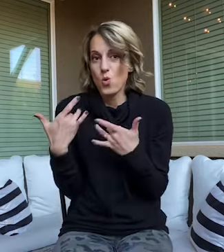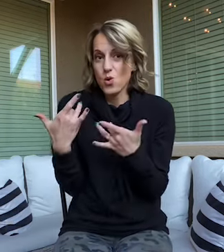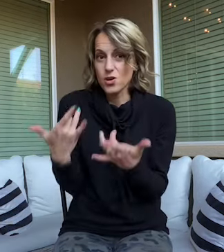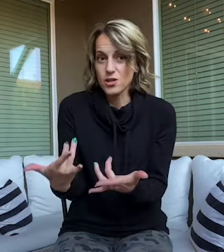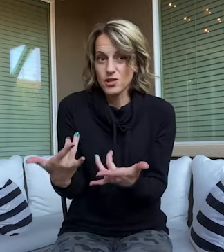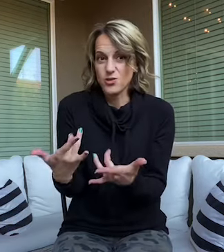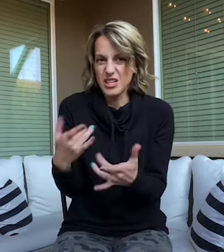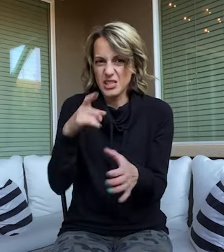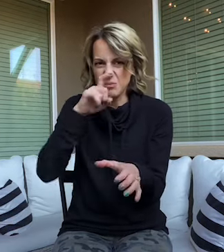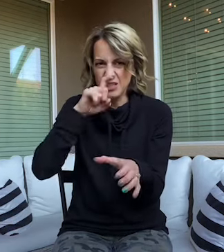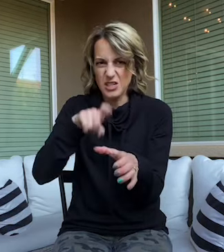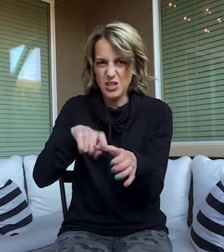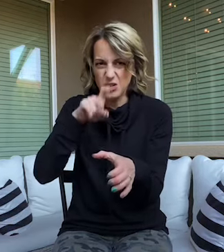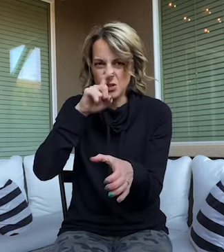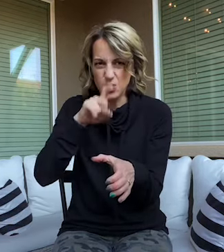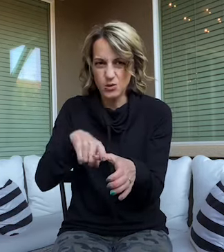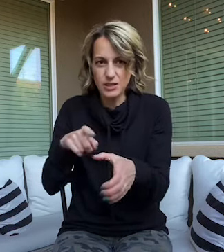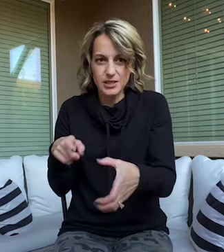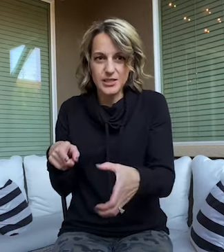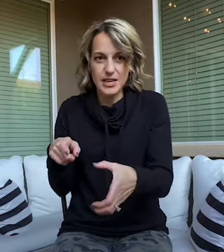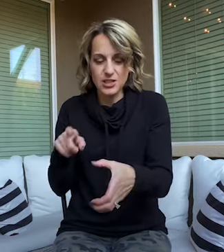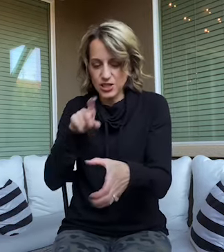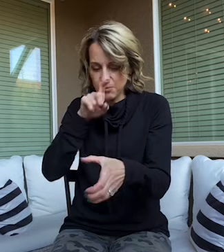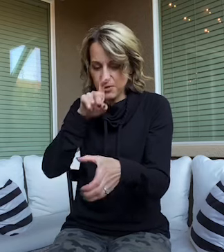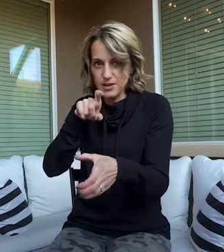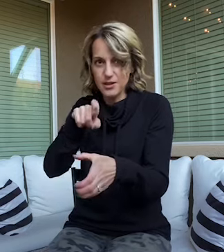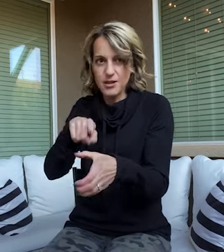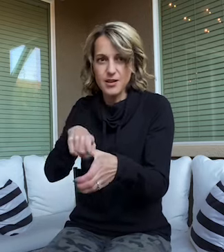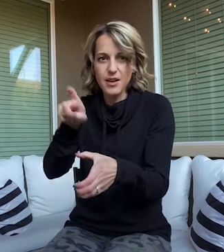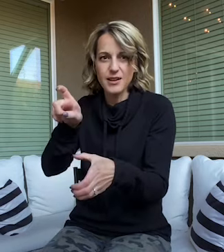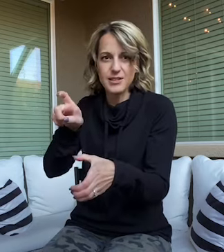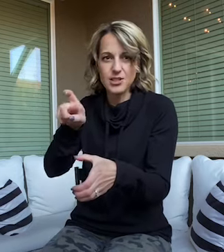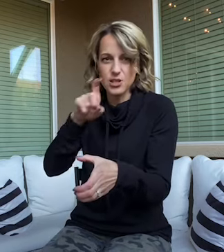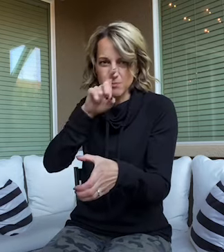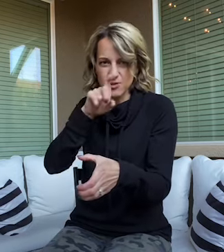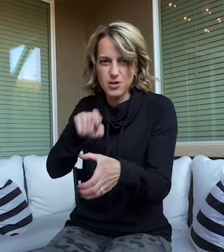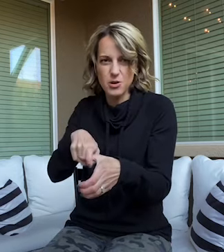or you tend to be nosy. C hand shape, X hand shape, nosy.